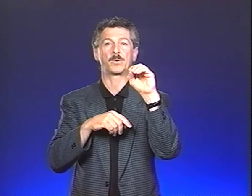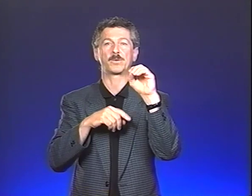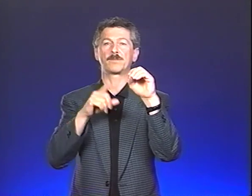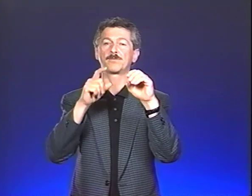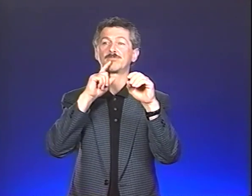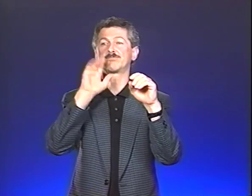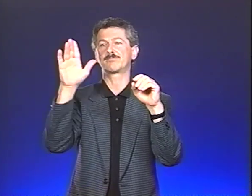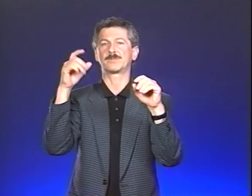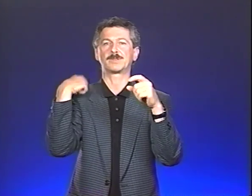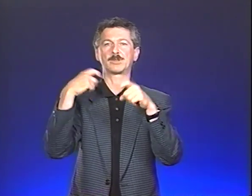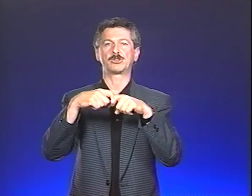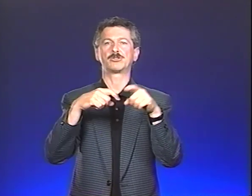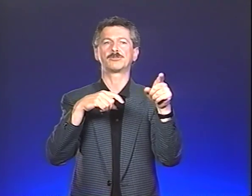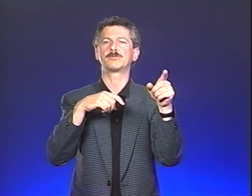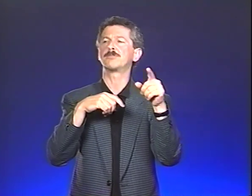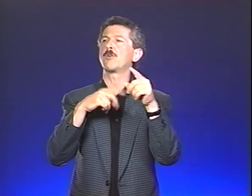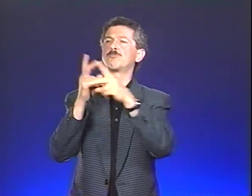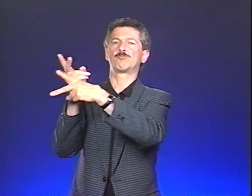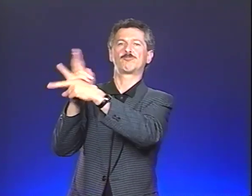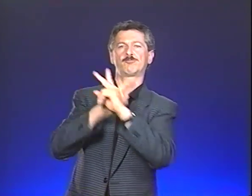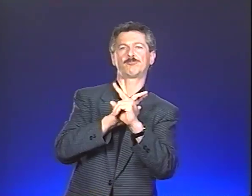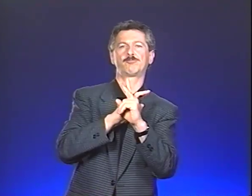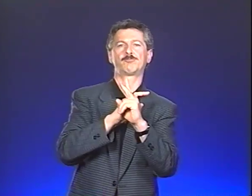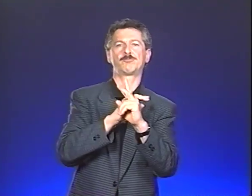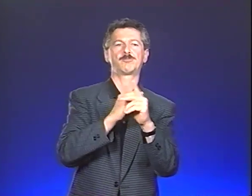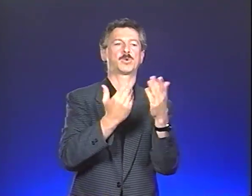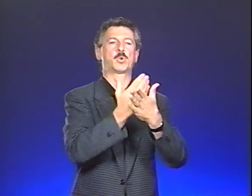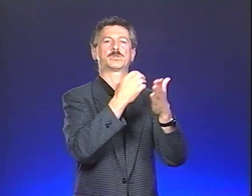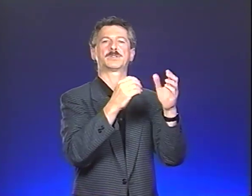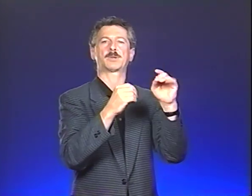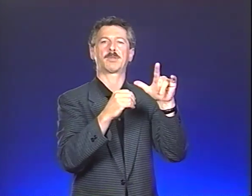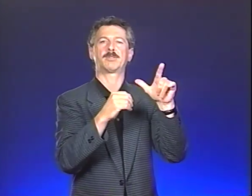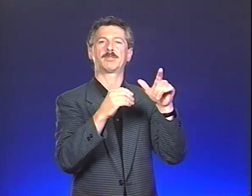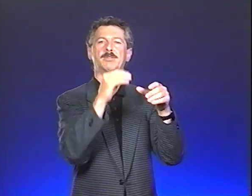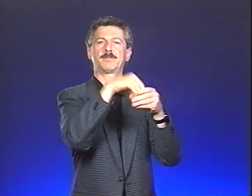For example, the word patio is a Spanish word that has been incorporated into English.